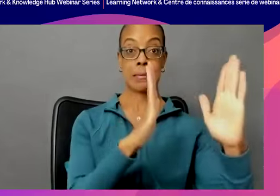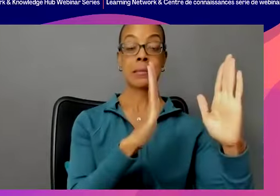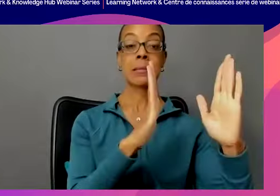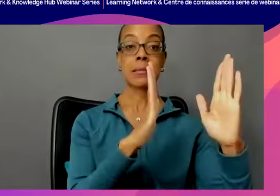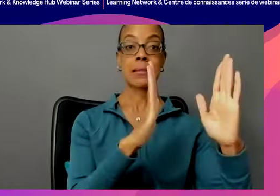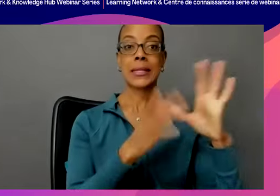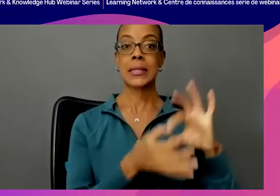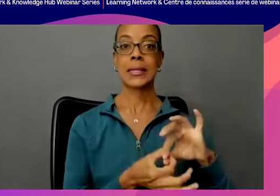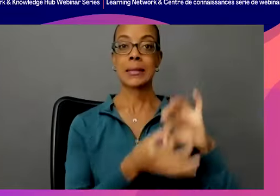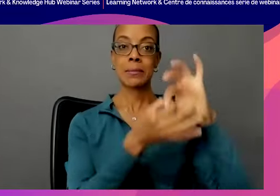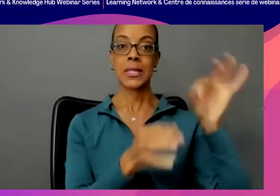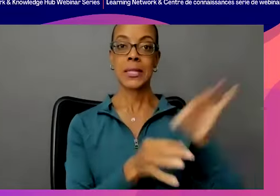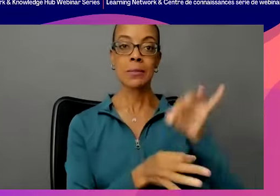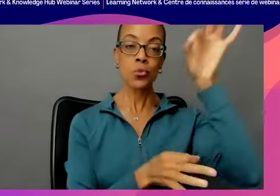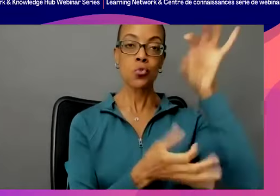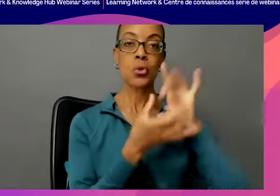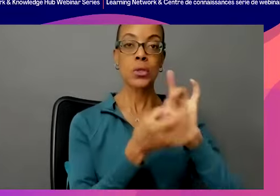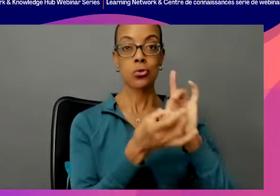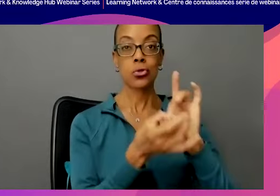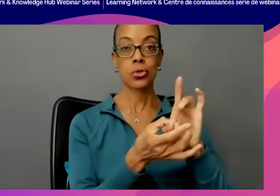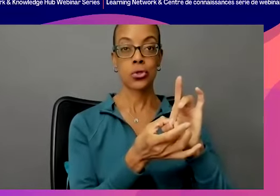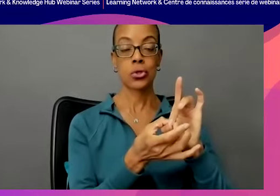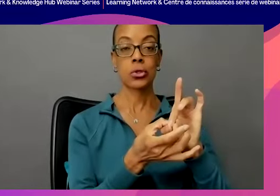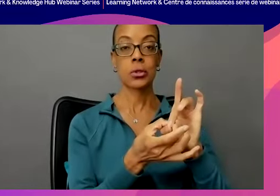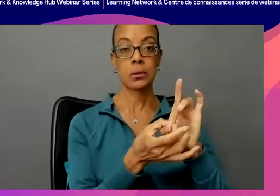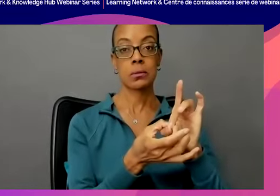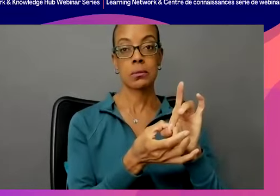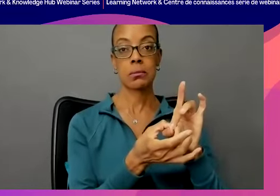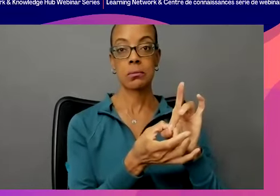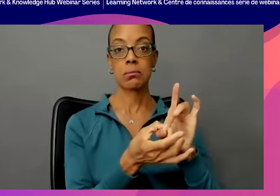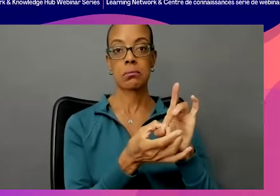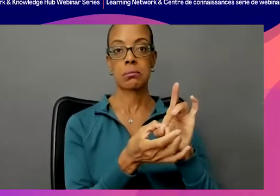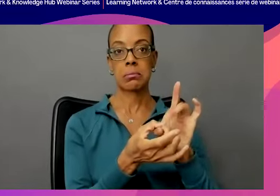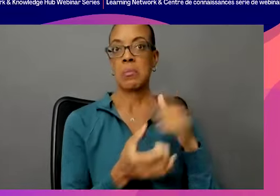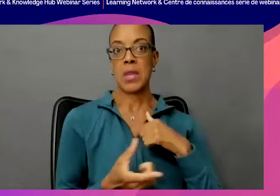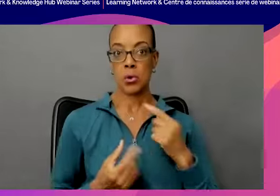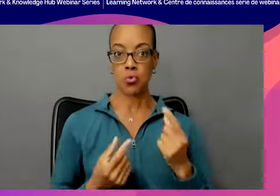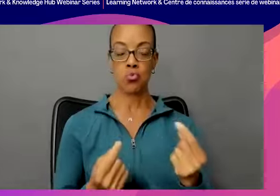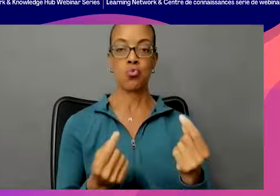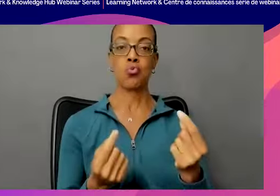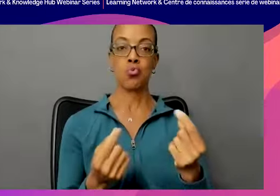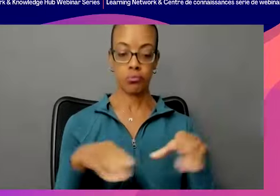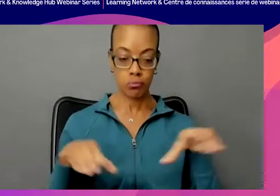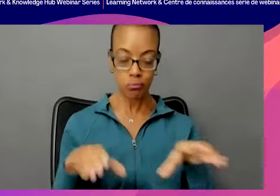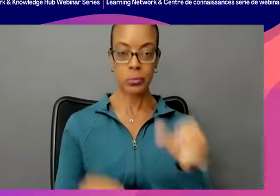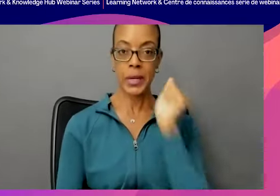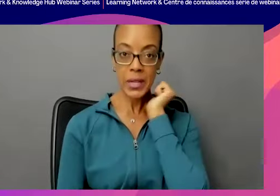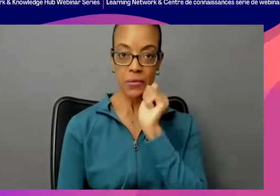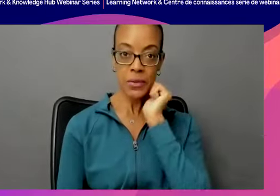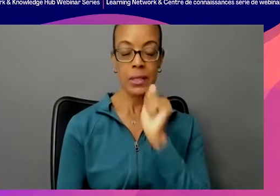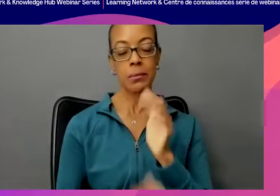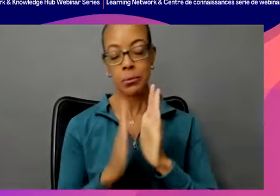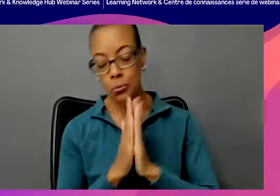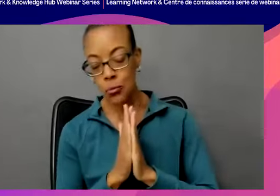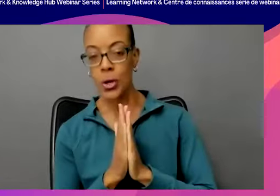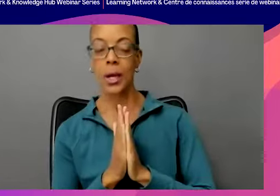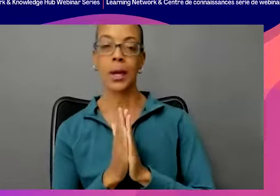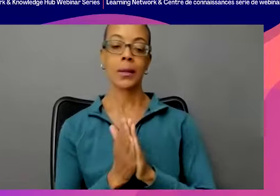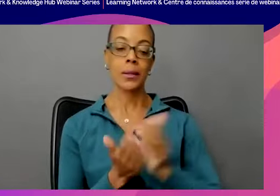spiritual connection, which is, what I do to help me get every day I pray, I